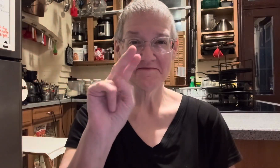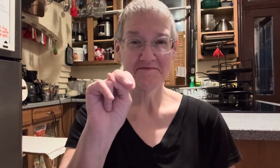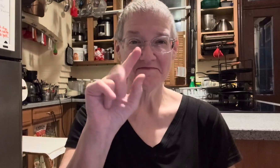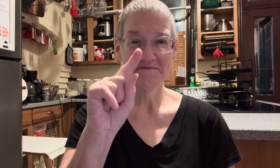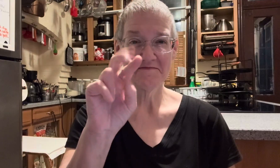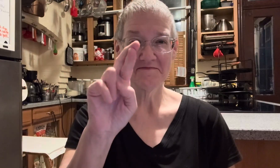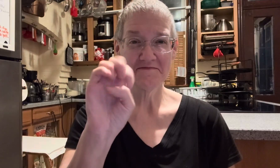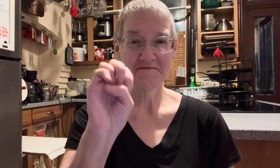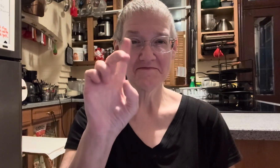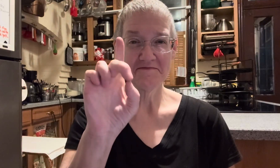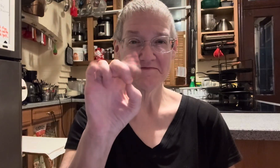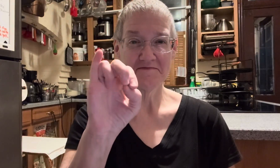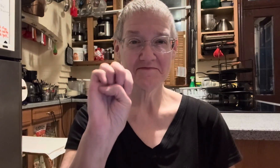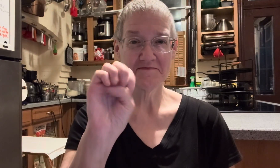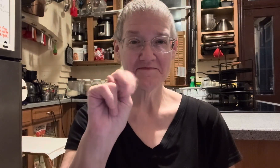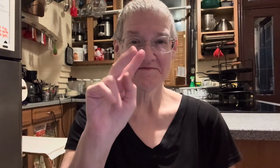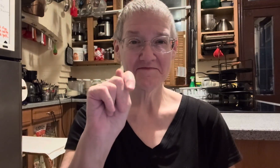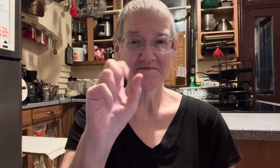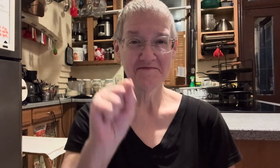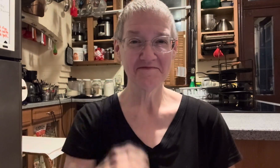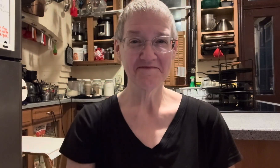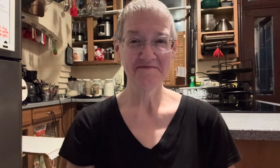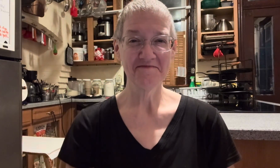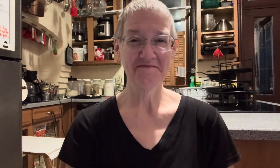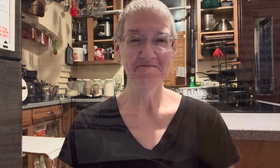Find the ingredients.